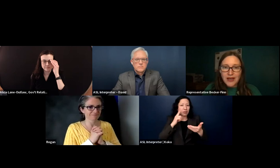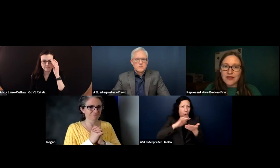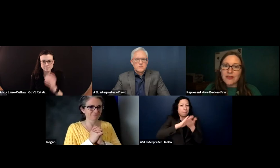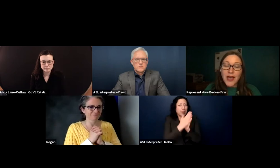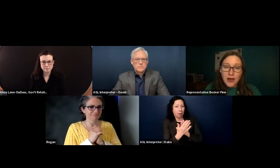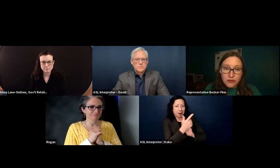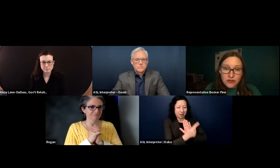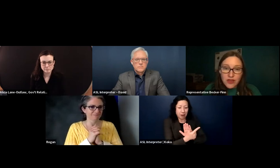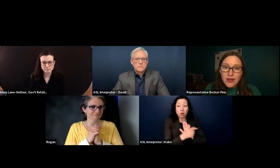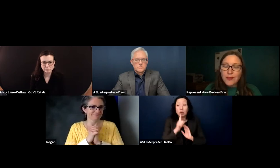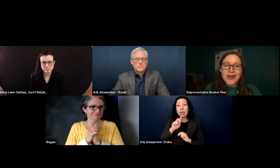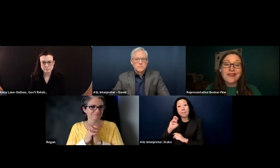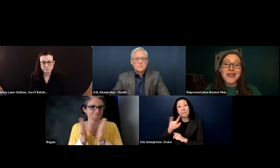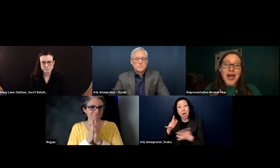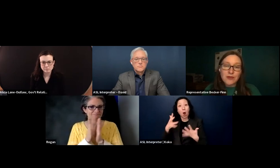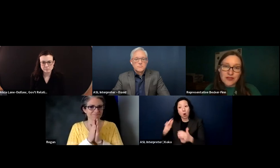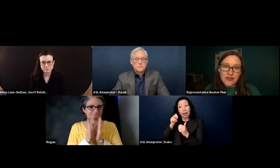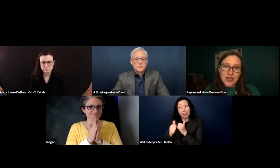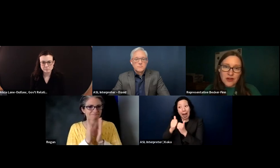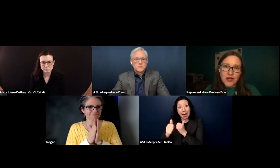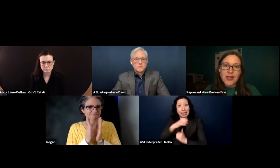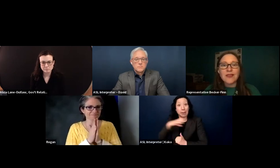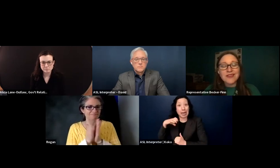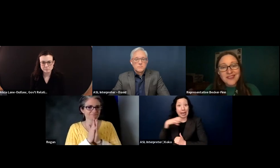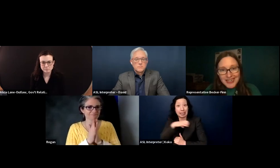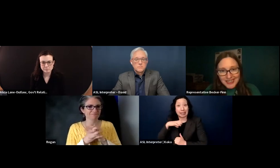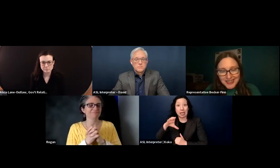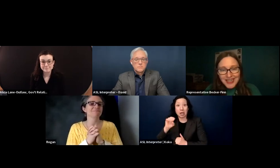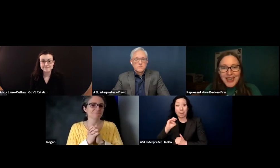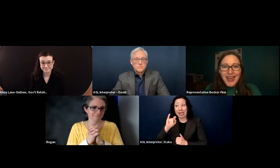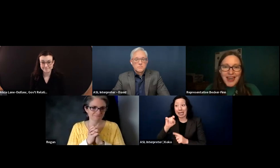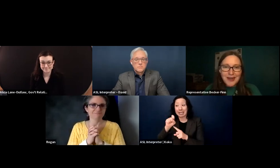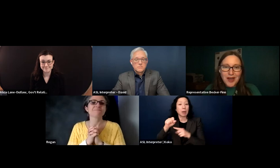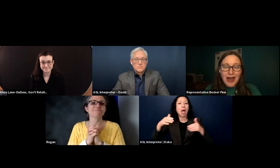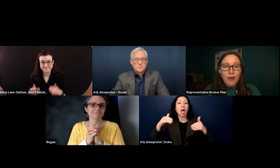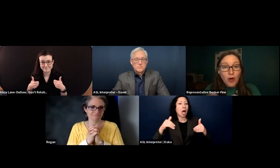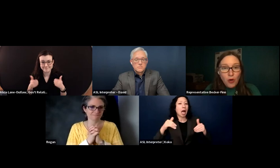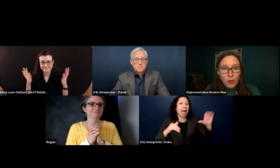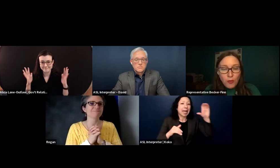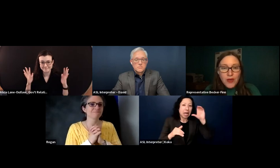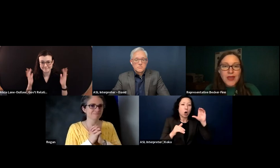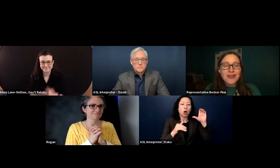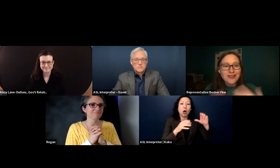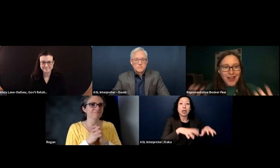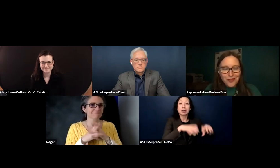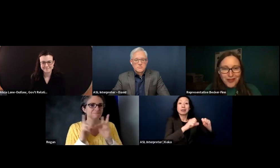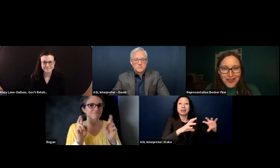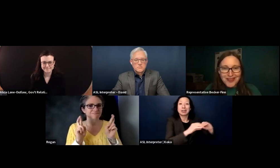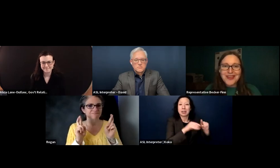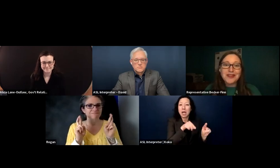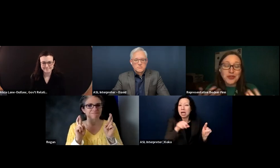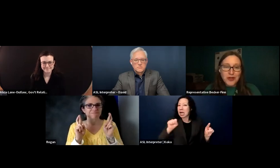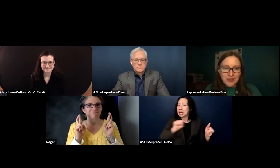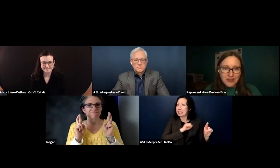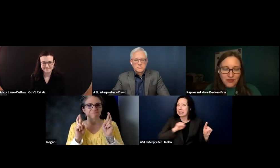to pass in the House, but it has not received a hearing in the Senate. And our hope in scheduling